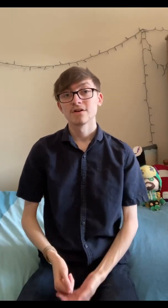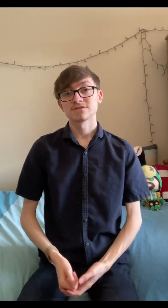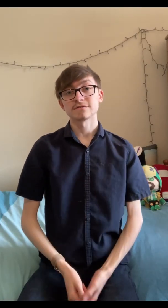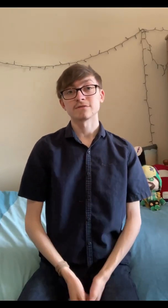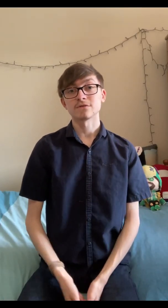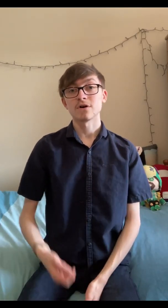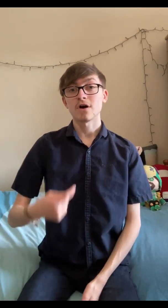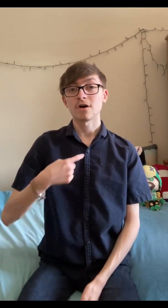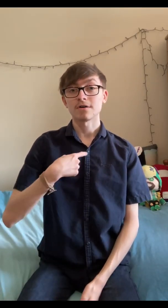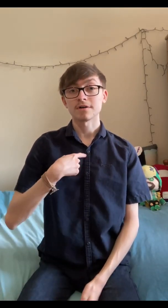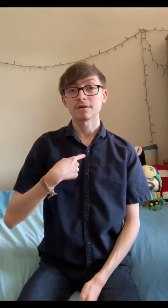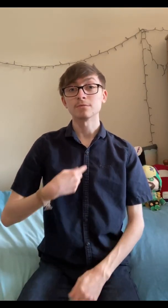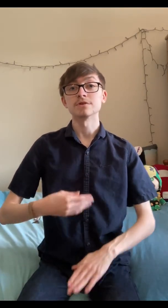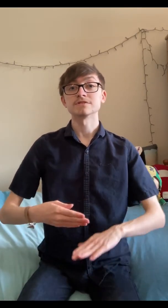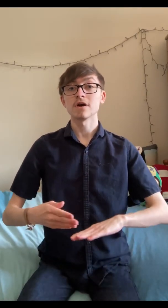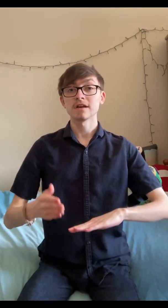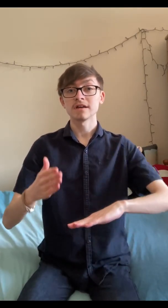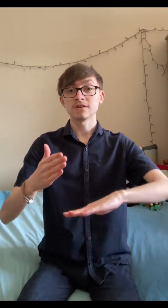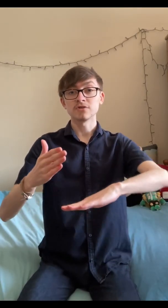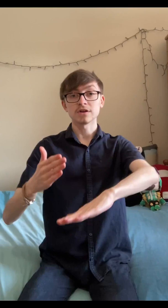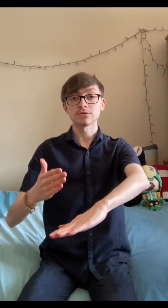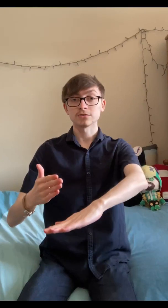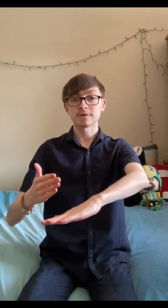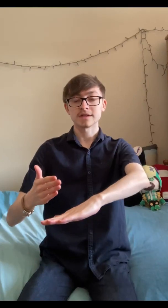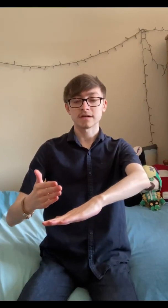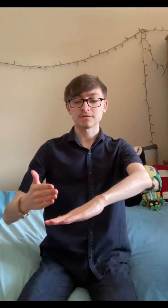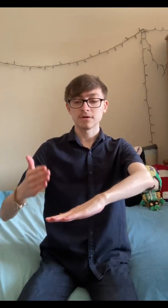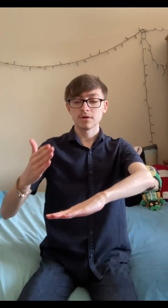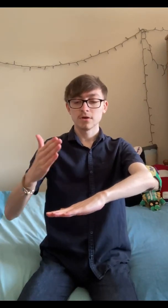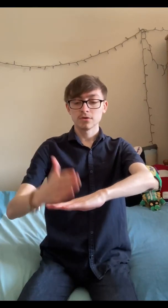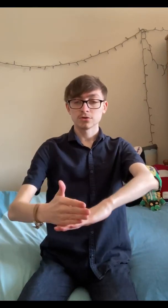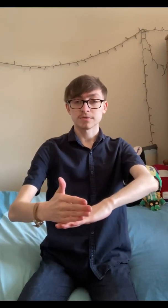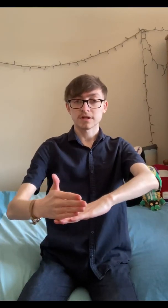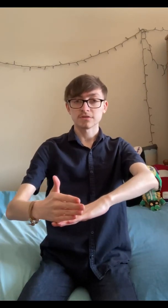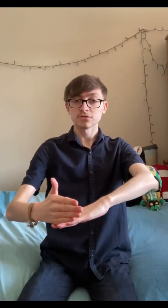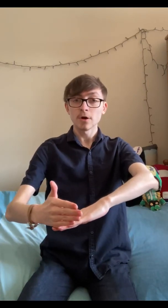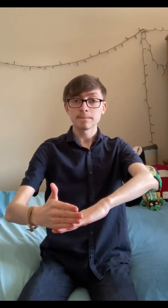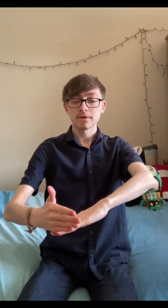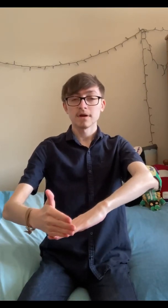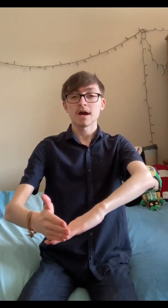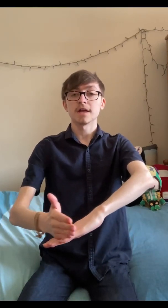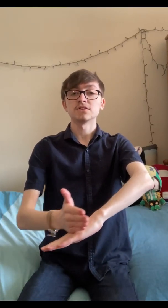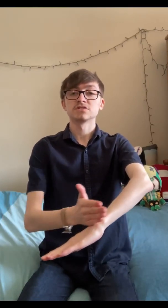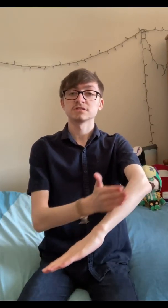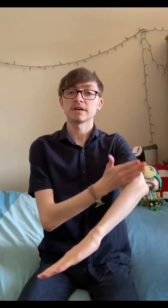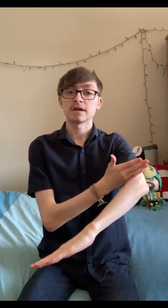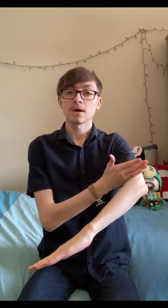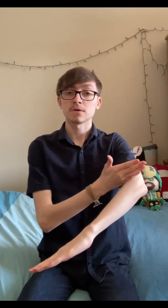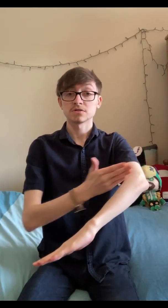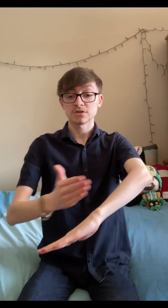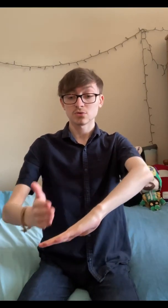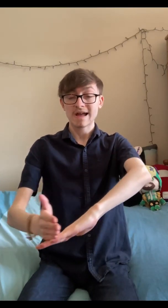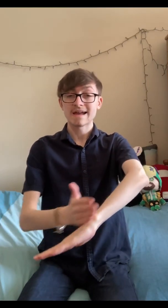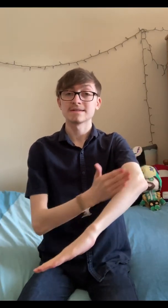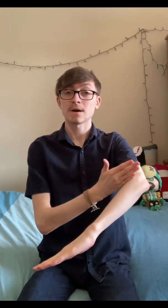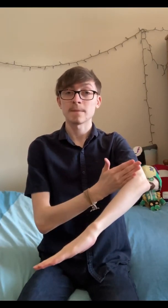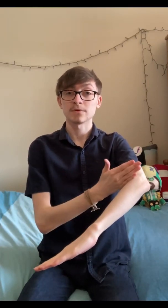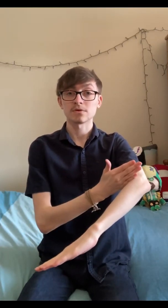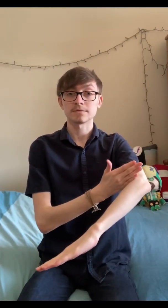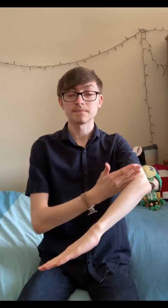So for I was early, you get your non-dominant hand out, dominant hand on top, and then slide your hand up your arm.